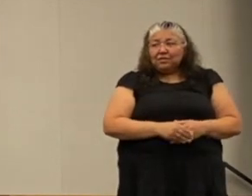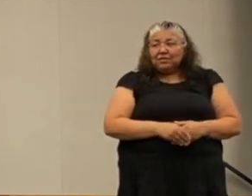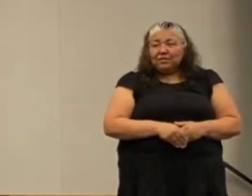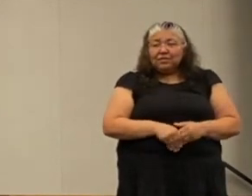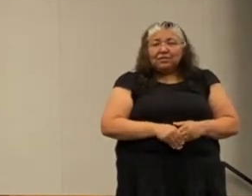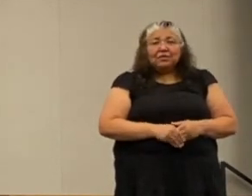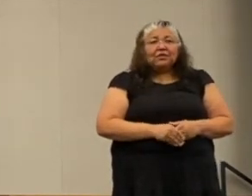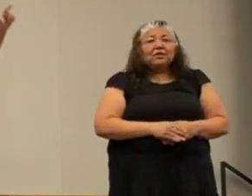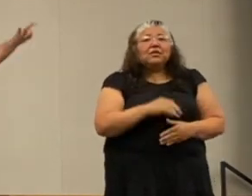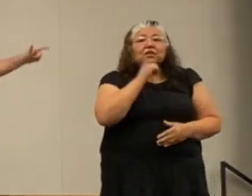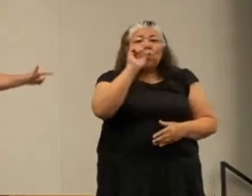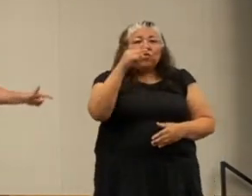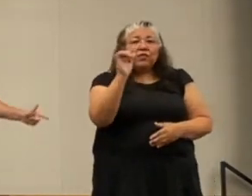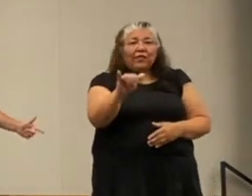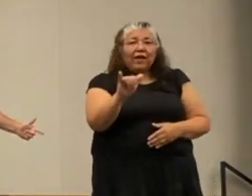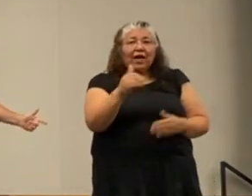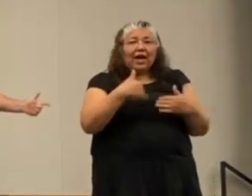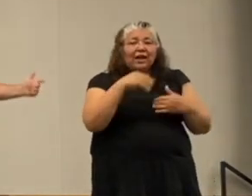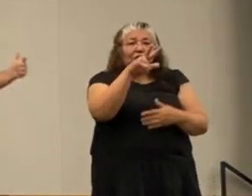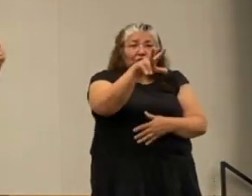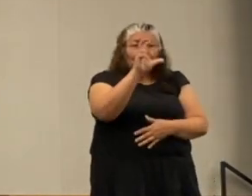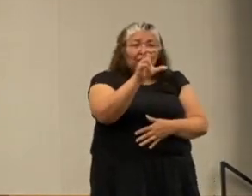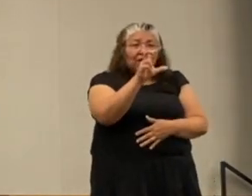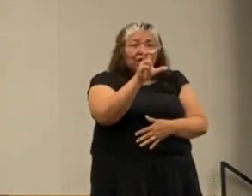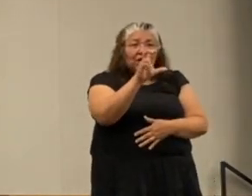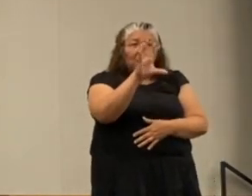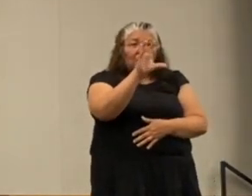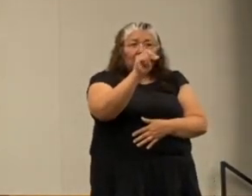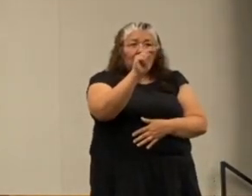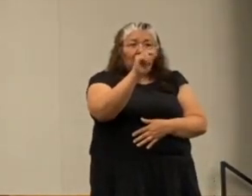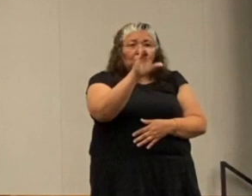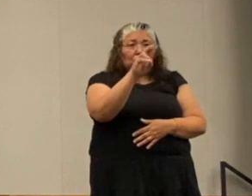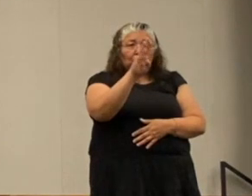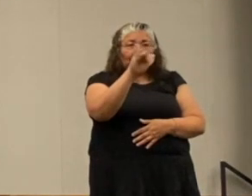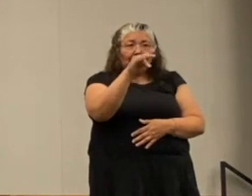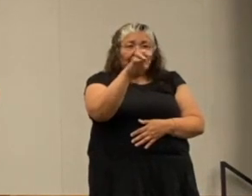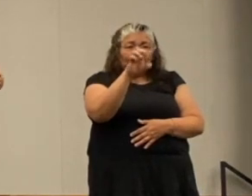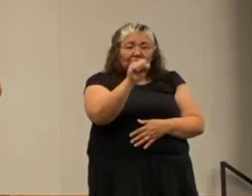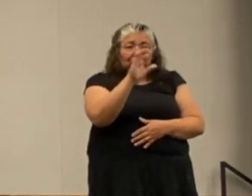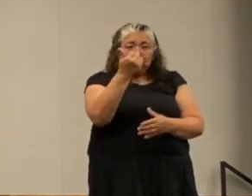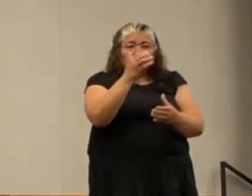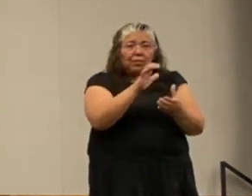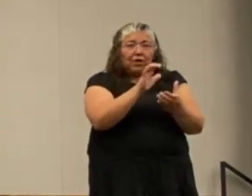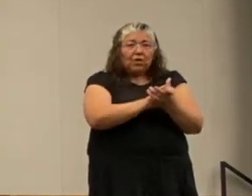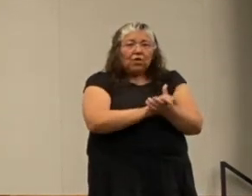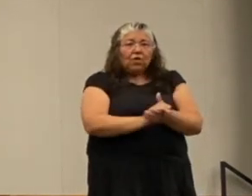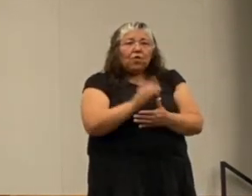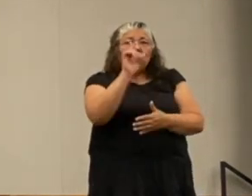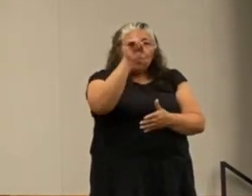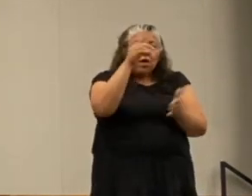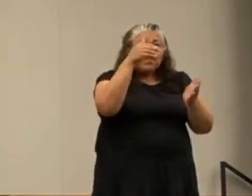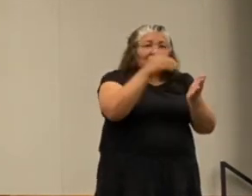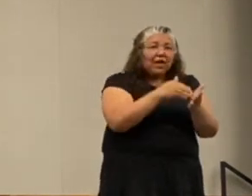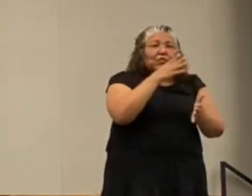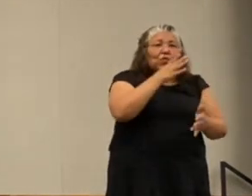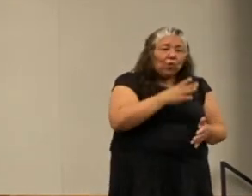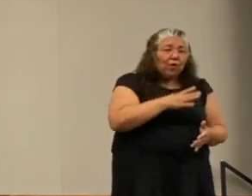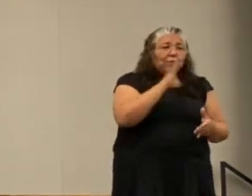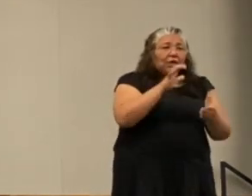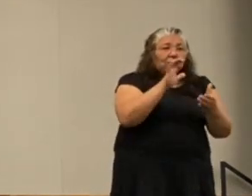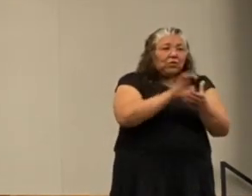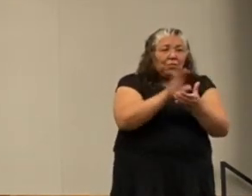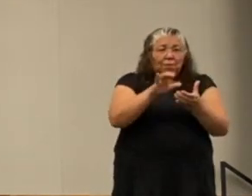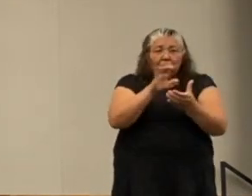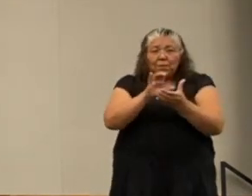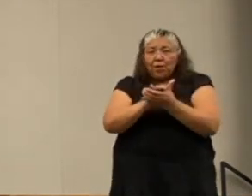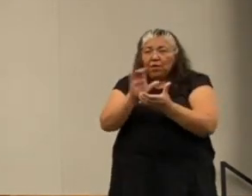Not only that, he had 300 concubines that he was married to. 1,000 women he was married